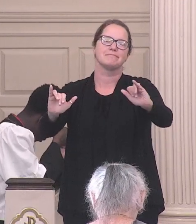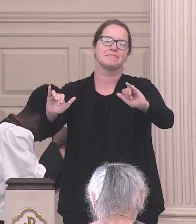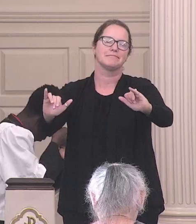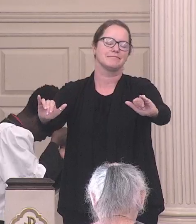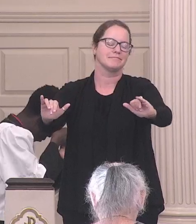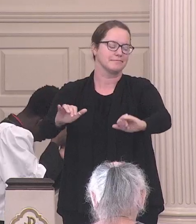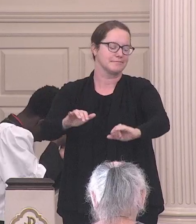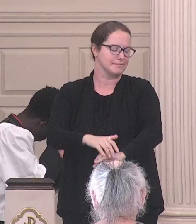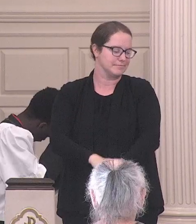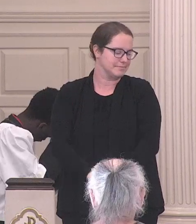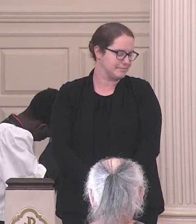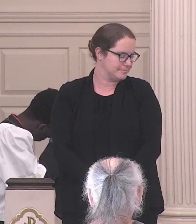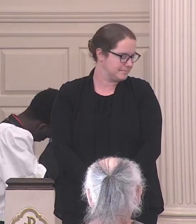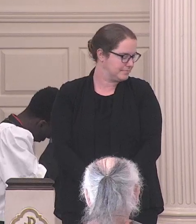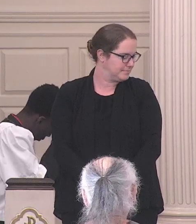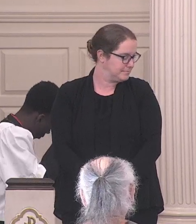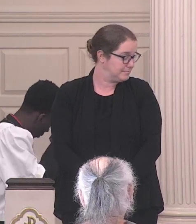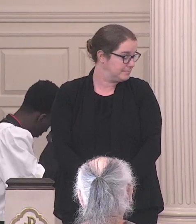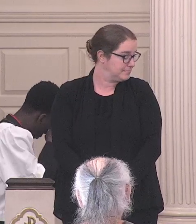and